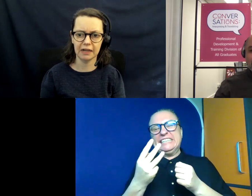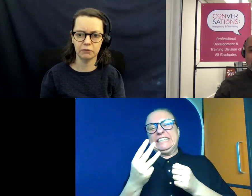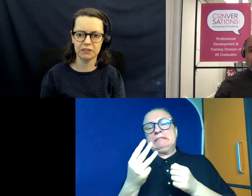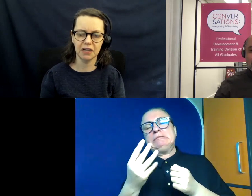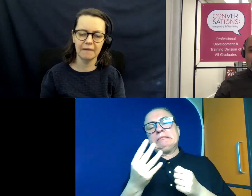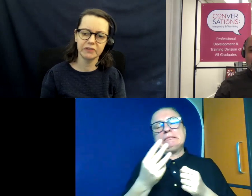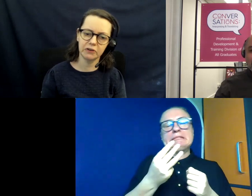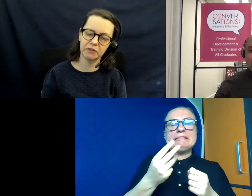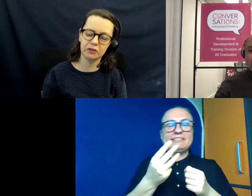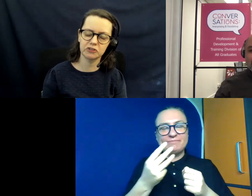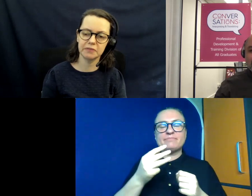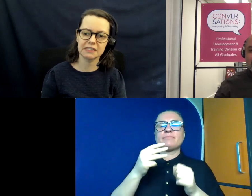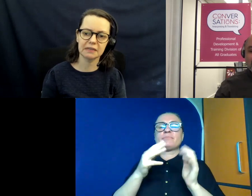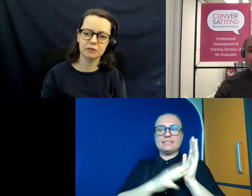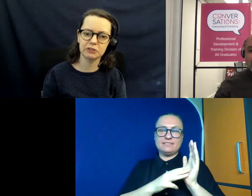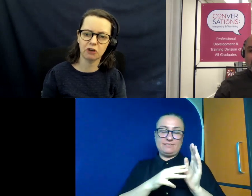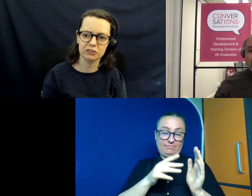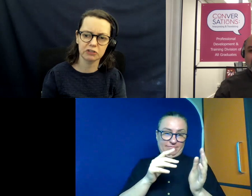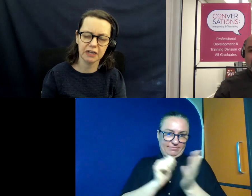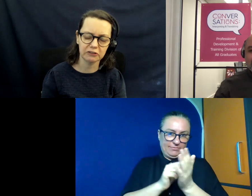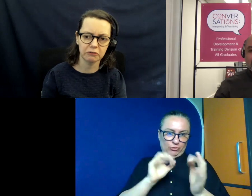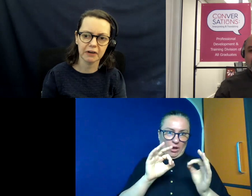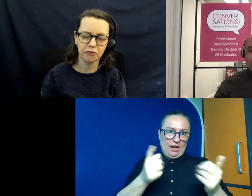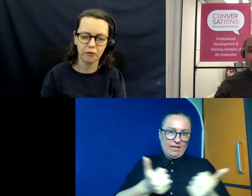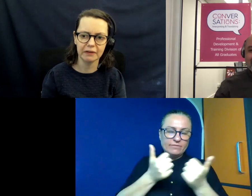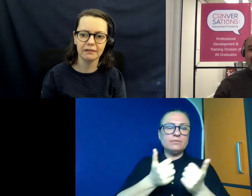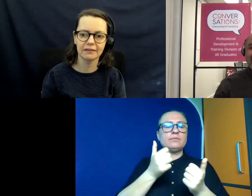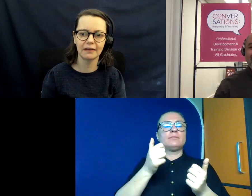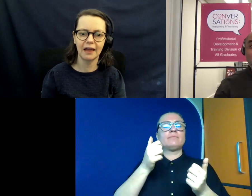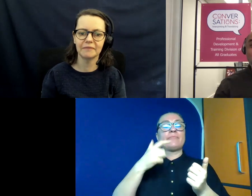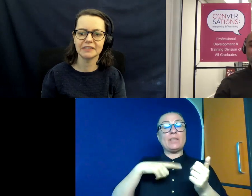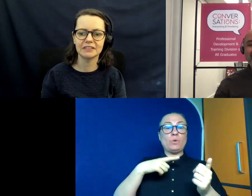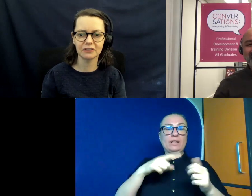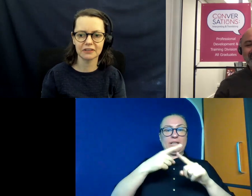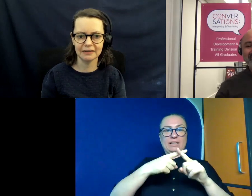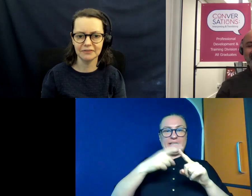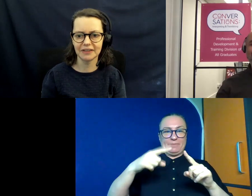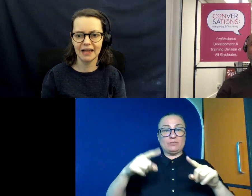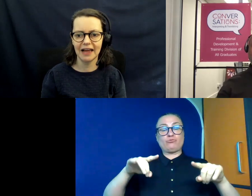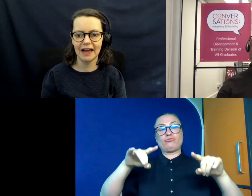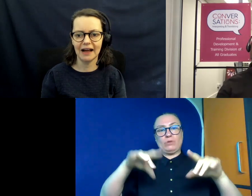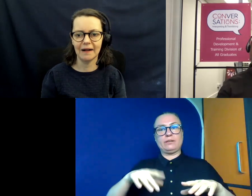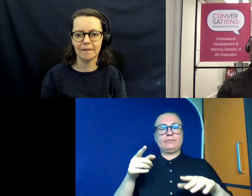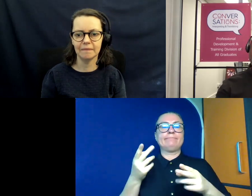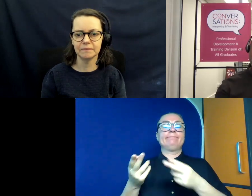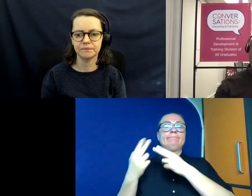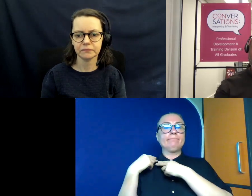first language. You know, we've got 2 minutes. Sometimes we try and stretch it out to 3 or 4 minutes, but it's still not enough.